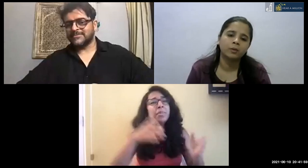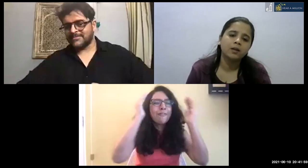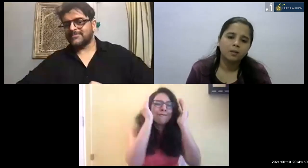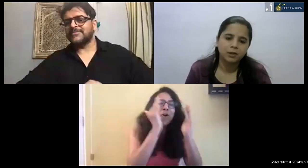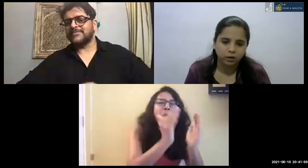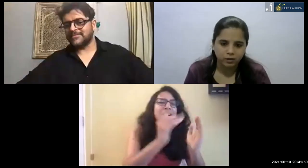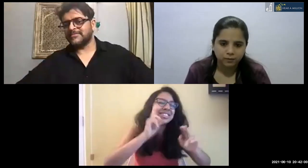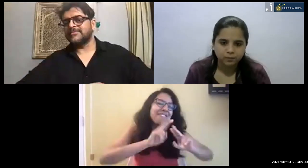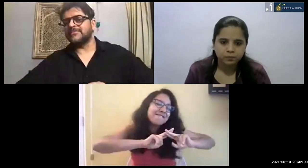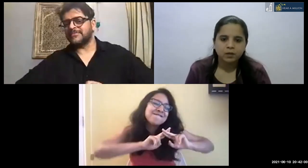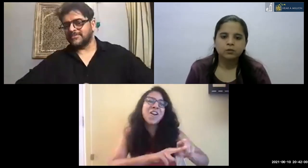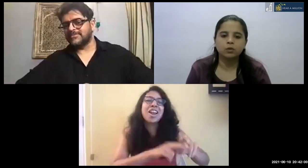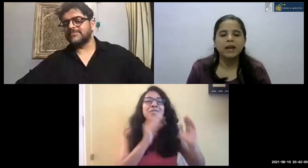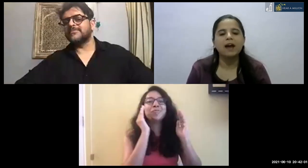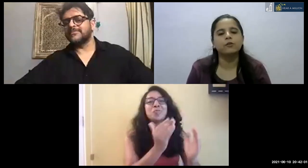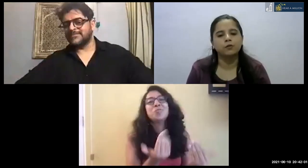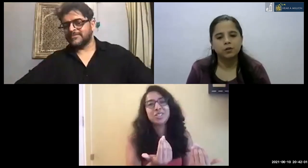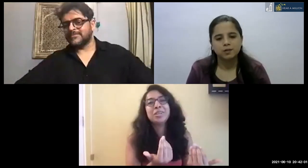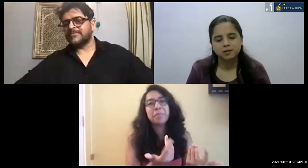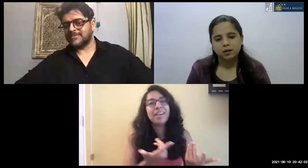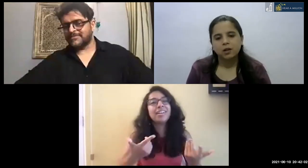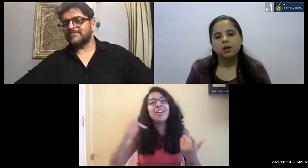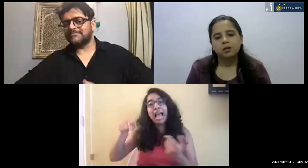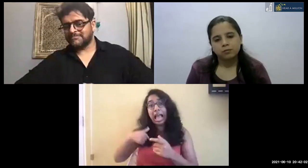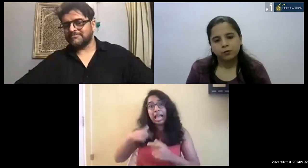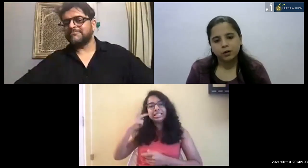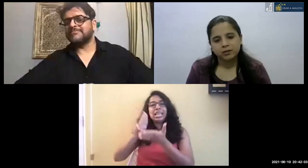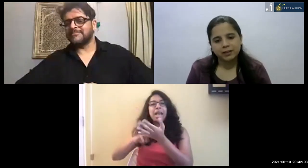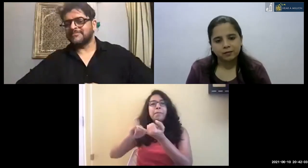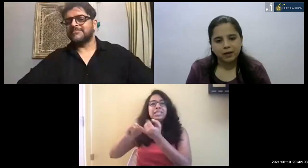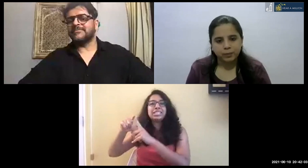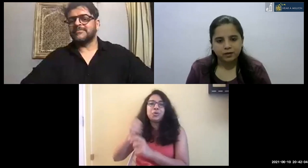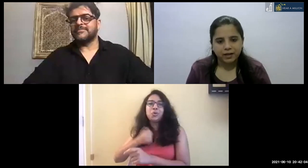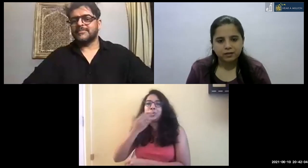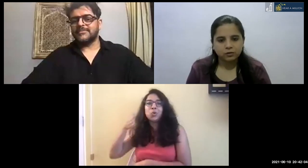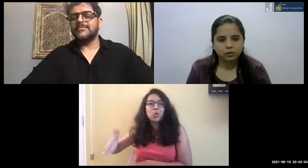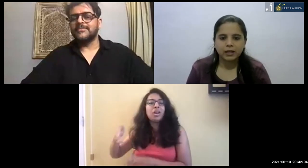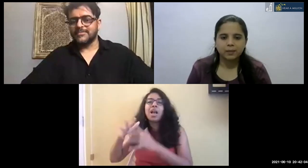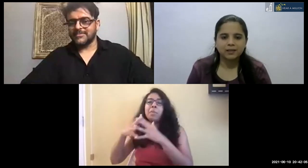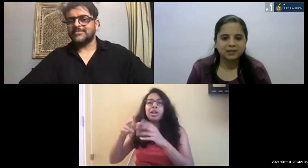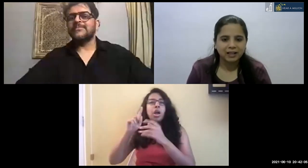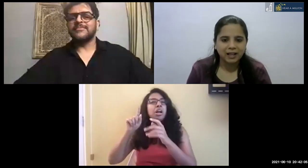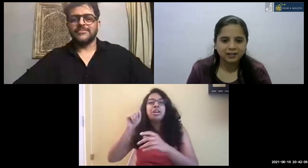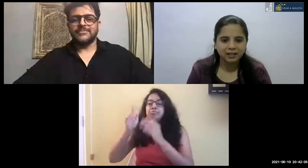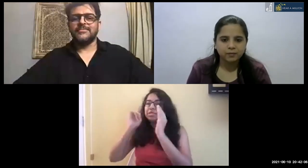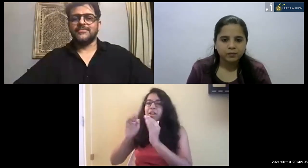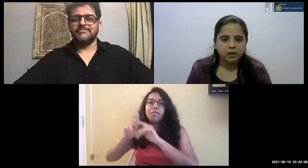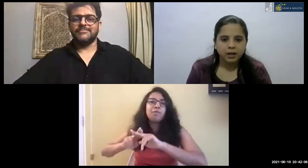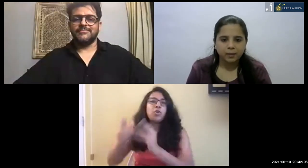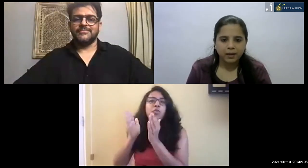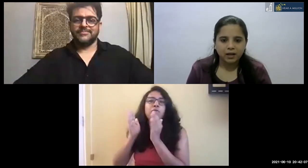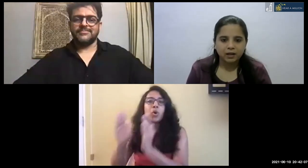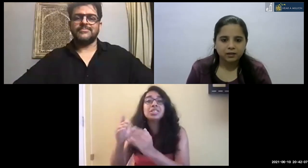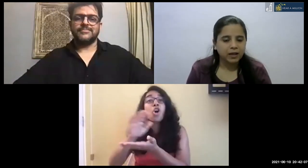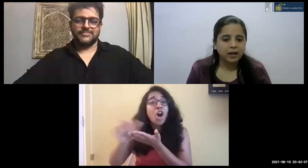will not be much confident. So we have to focus for their development, right? So in MSSD, I see